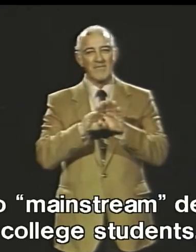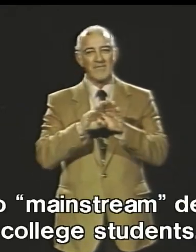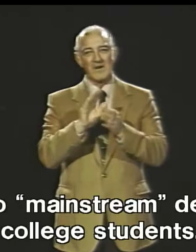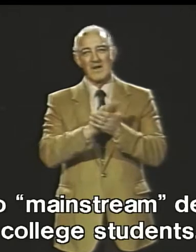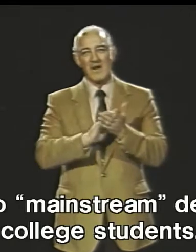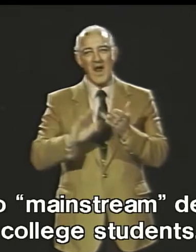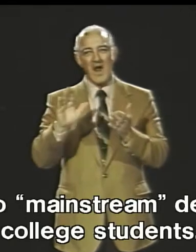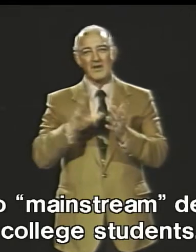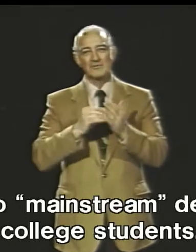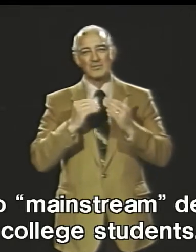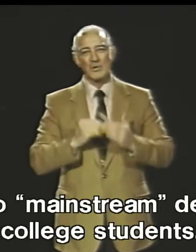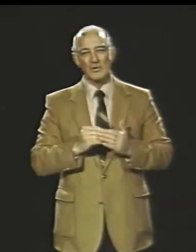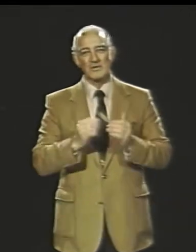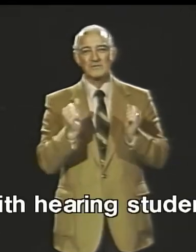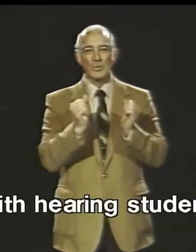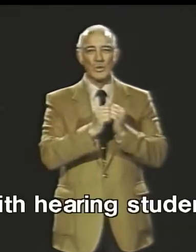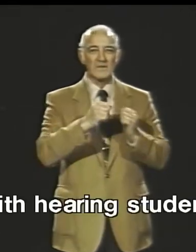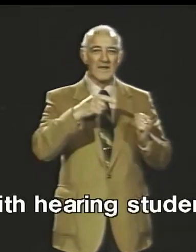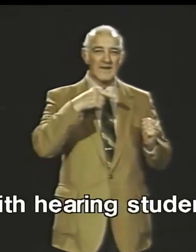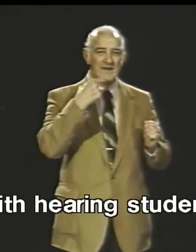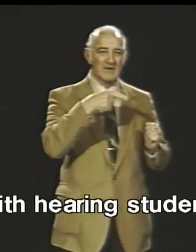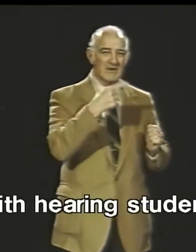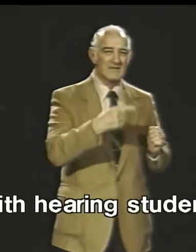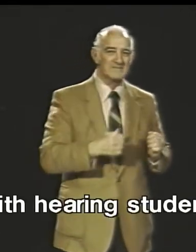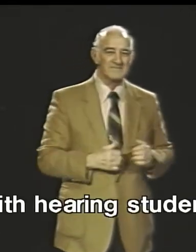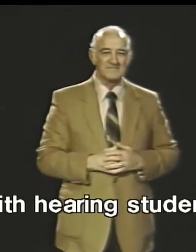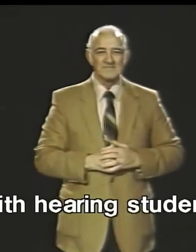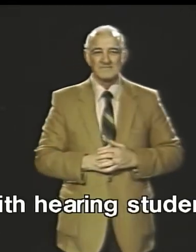deaf college students with hearing students.